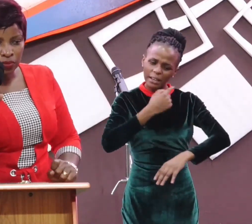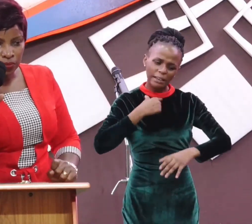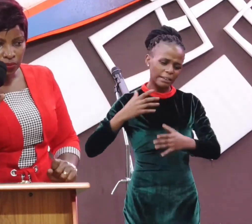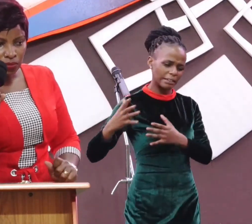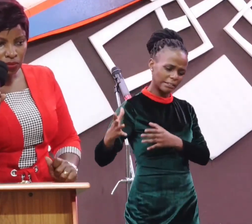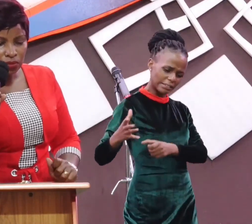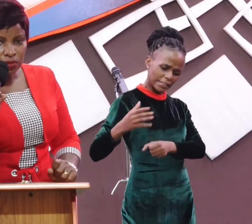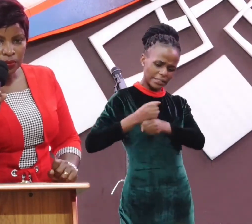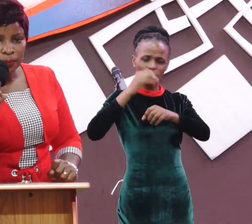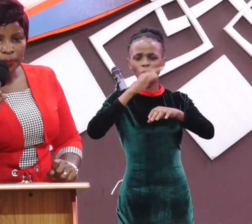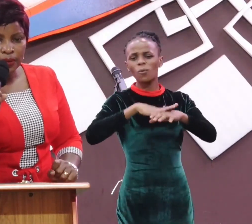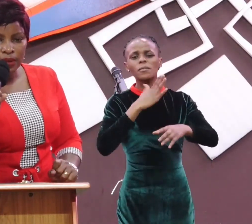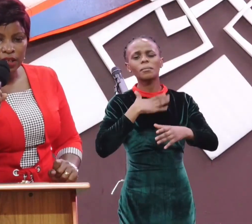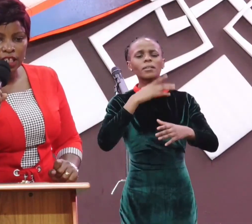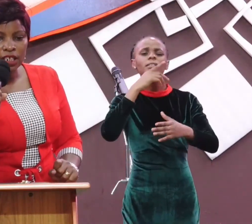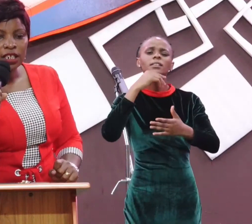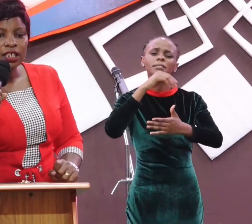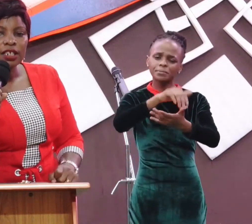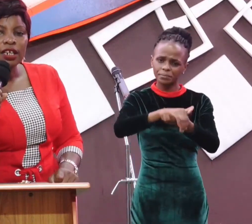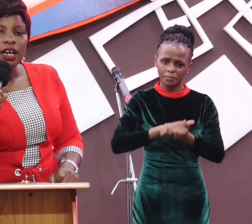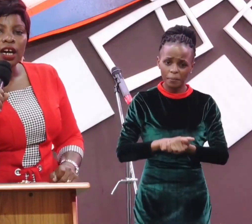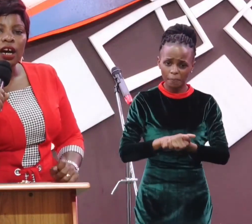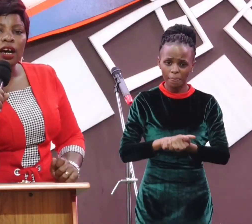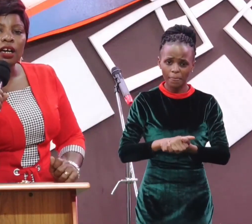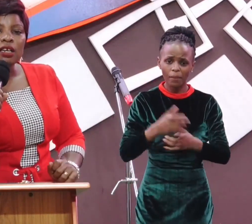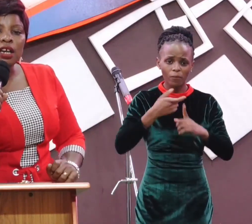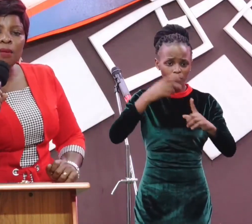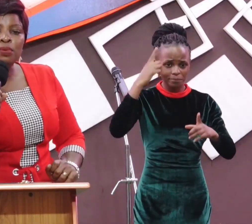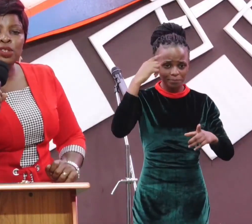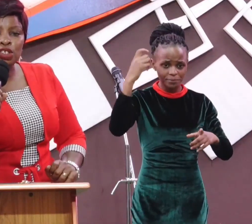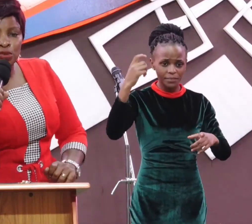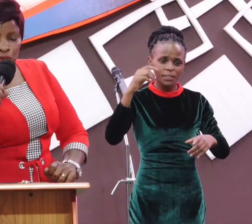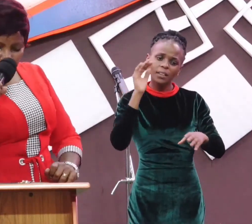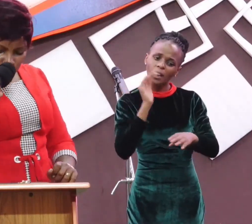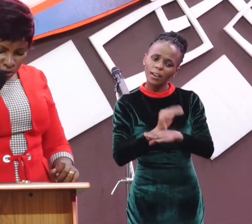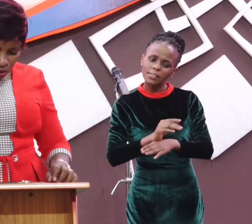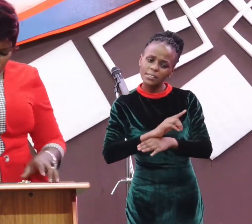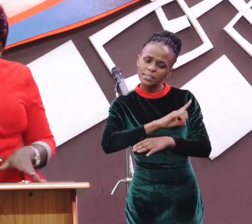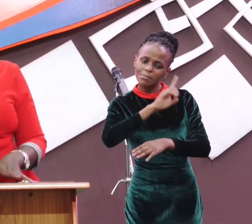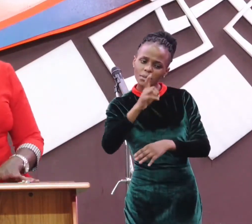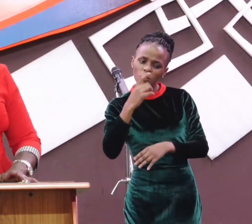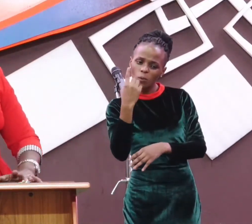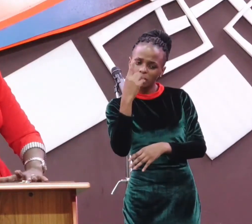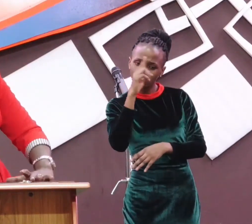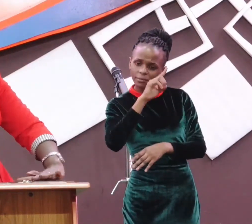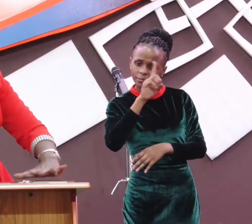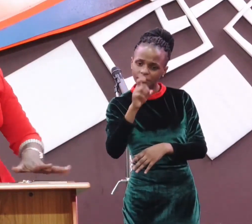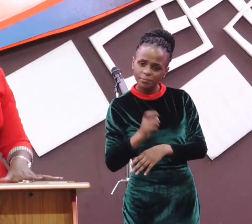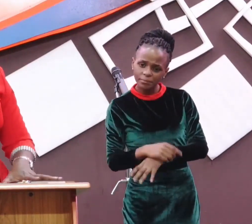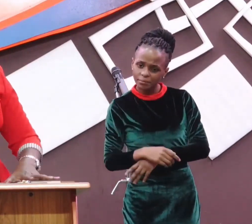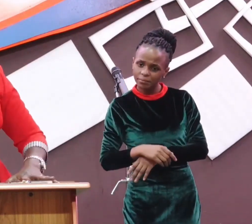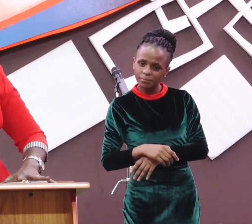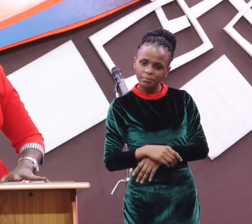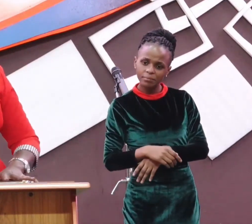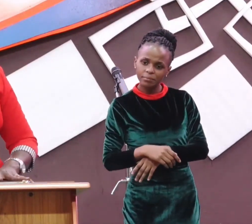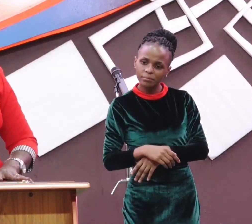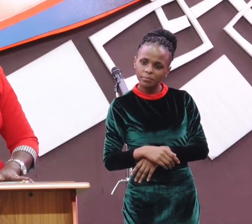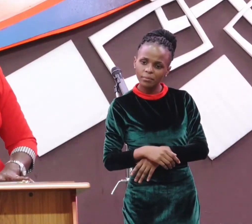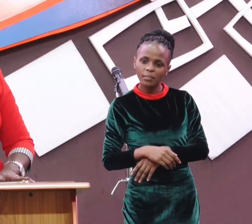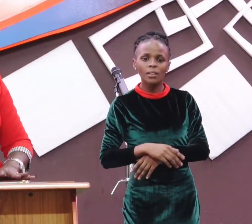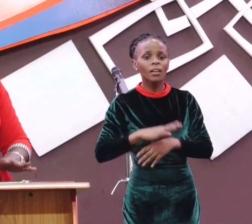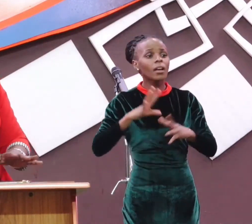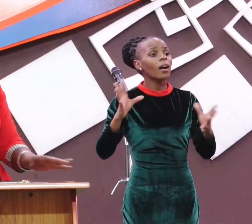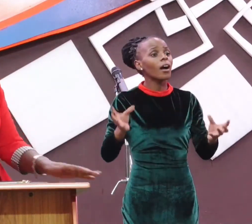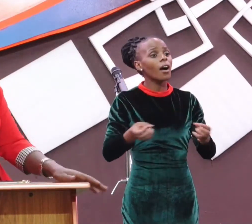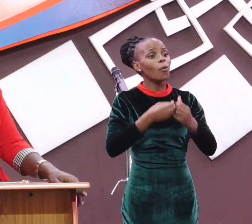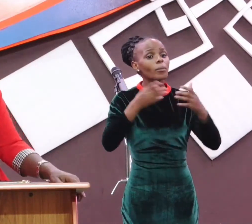remember that time after the dream when I clung unto Mr. SSERUMAGA from the dream. He asked me a question. Mirundi